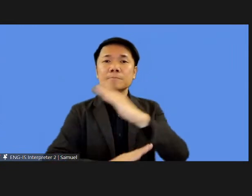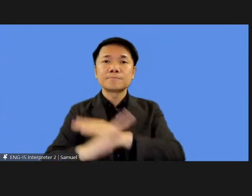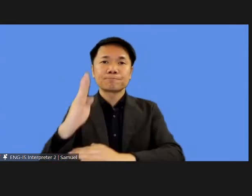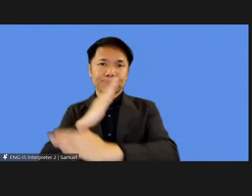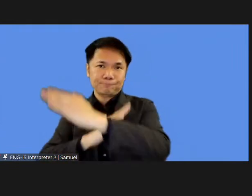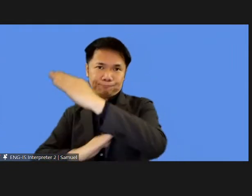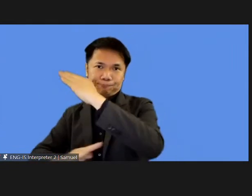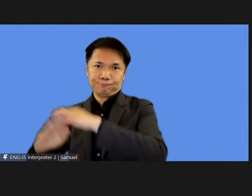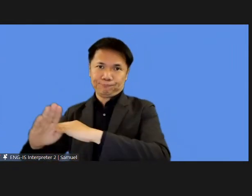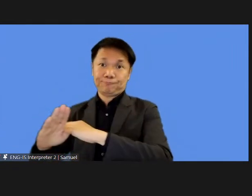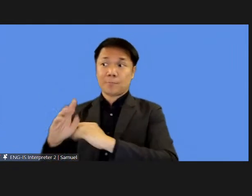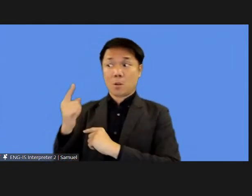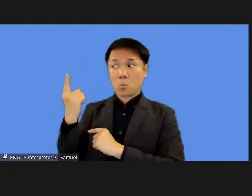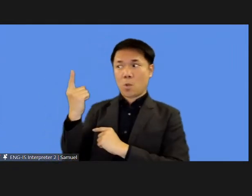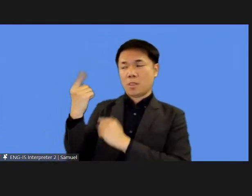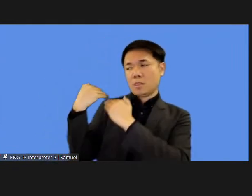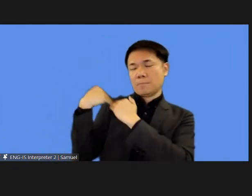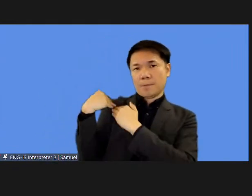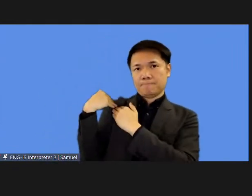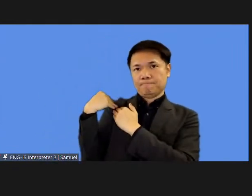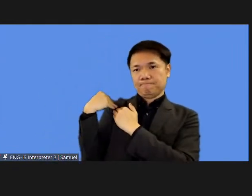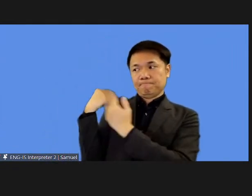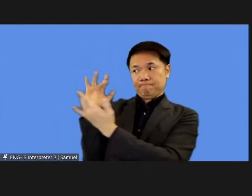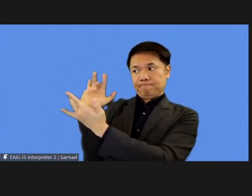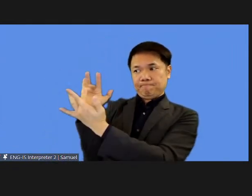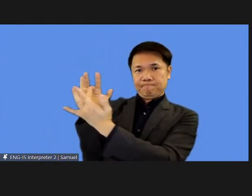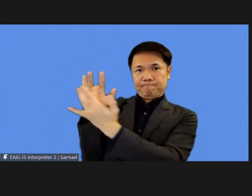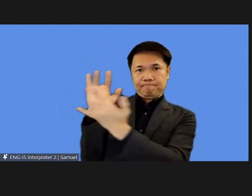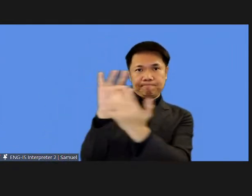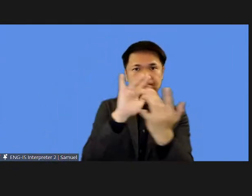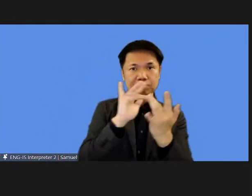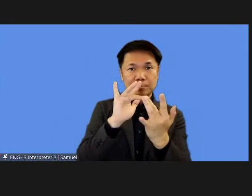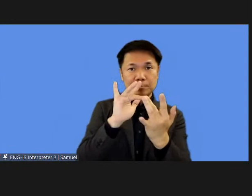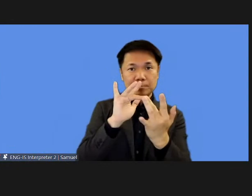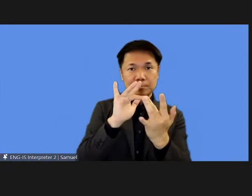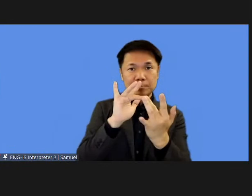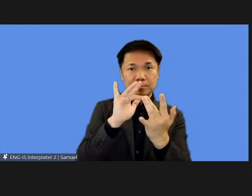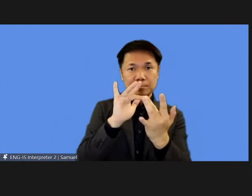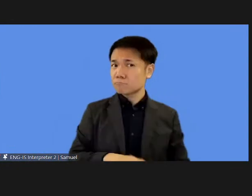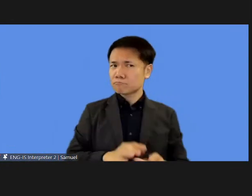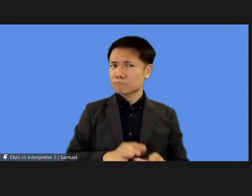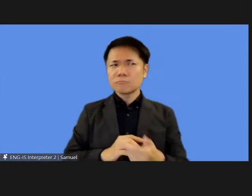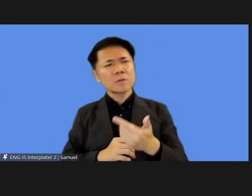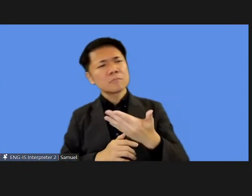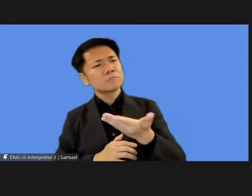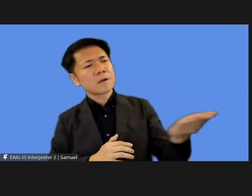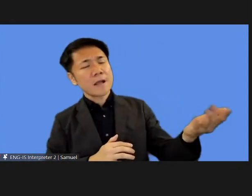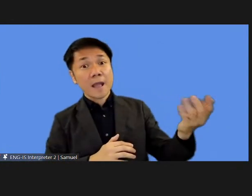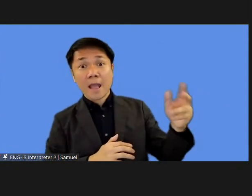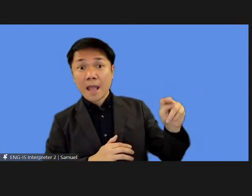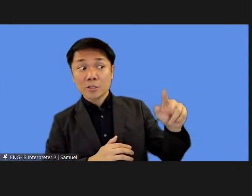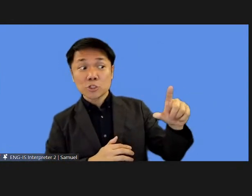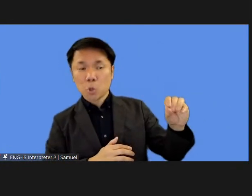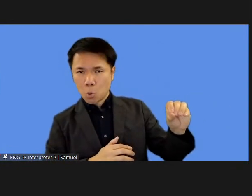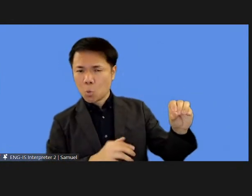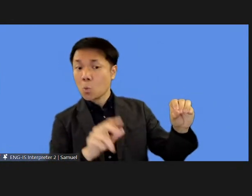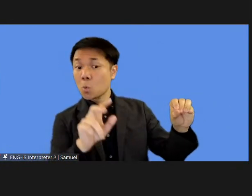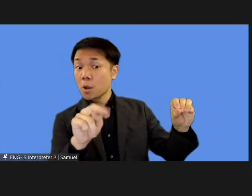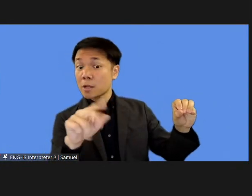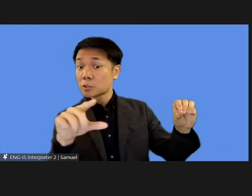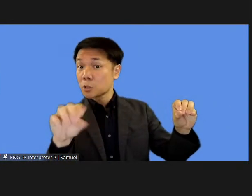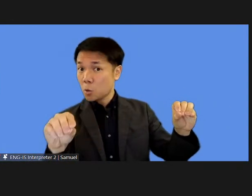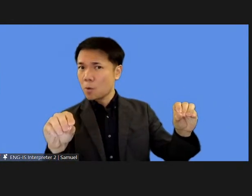So there are NGOs that handle their issues, and we need to take them on board, involve